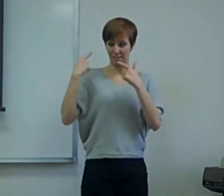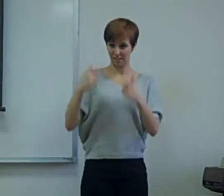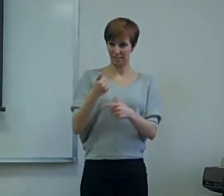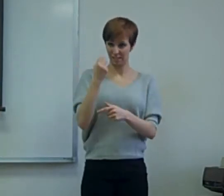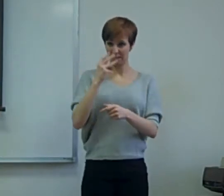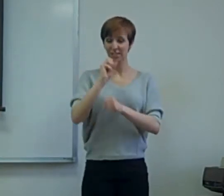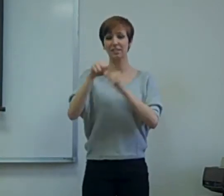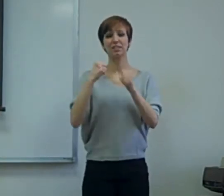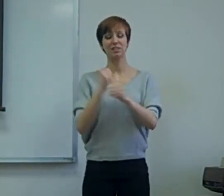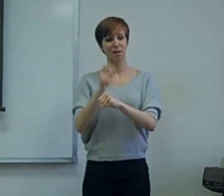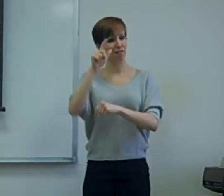It just really does.